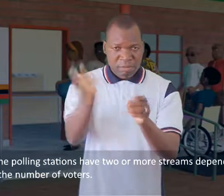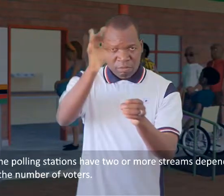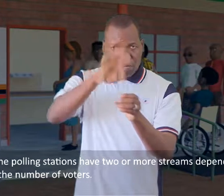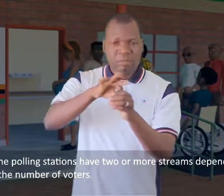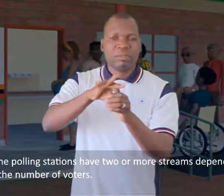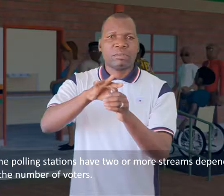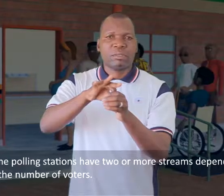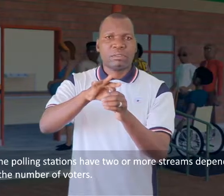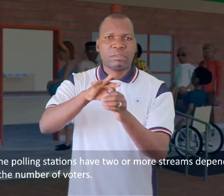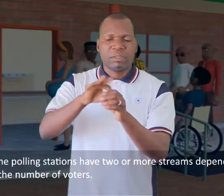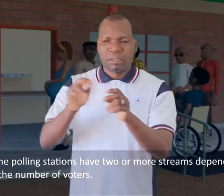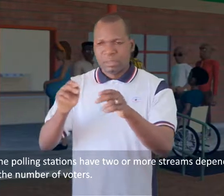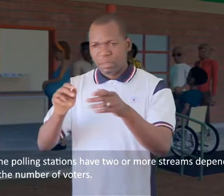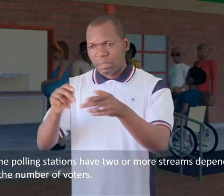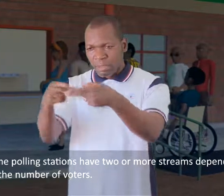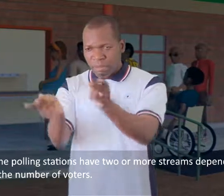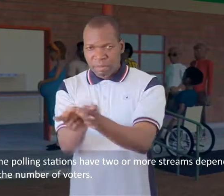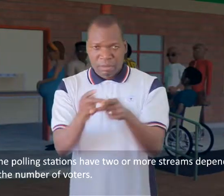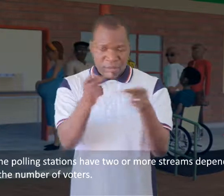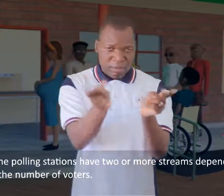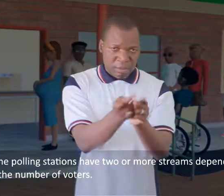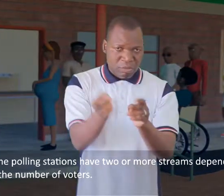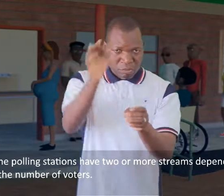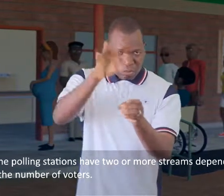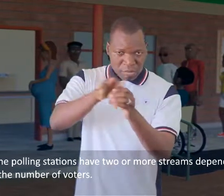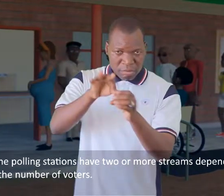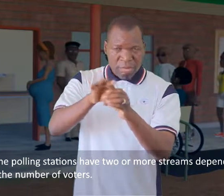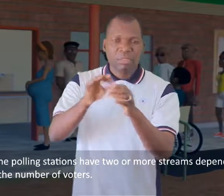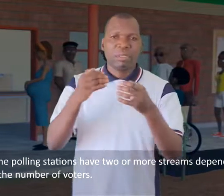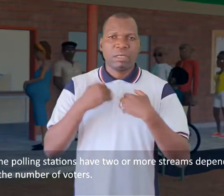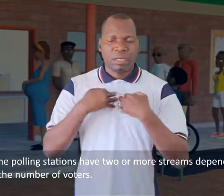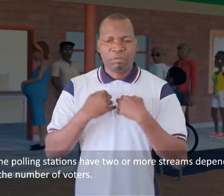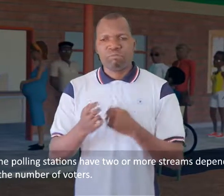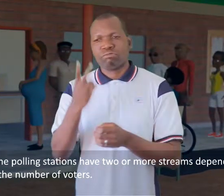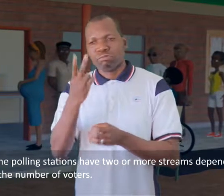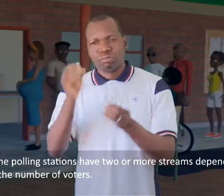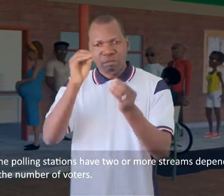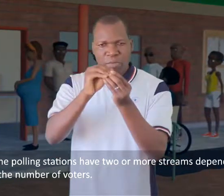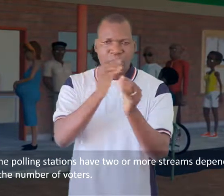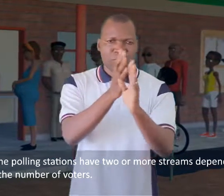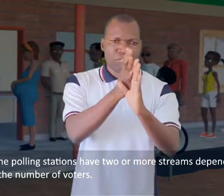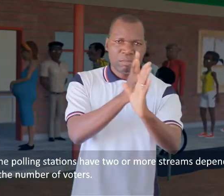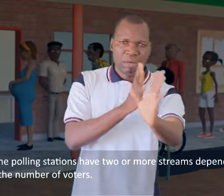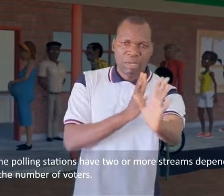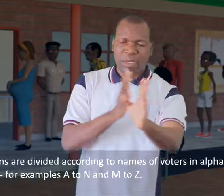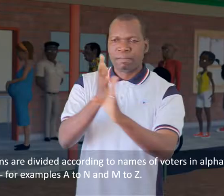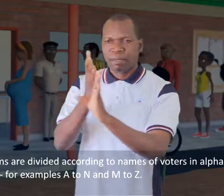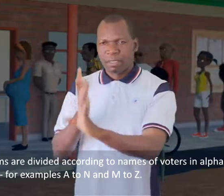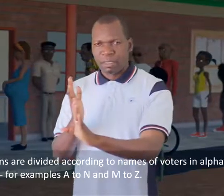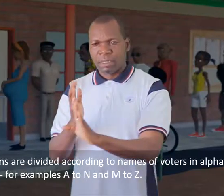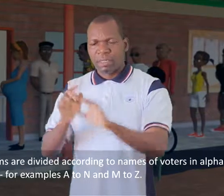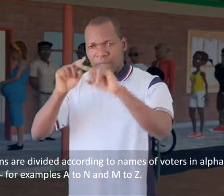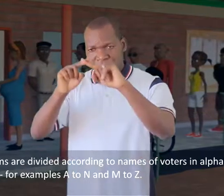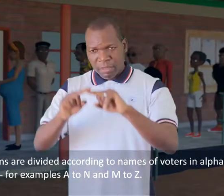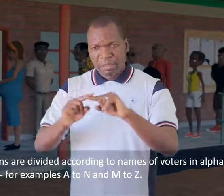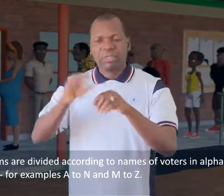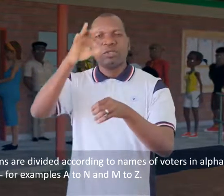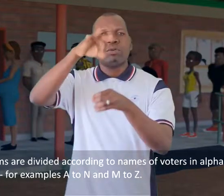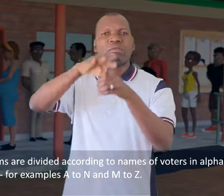Some polling stations have 2 or more streams depending on the number of voters. Streams are divided according to names